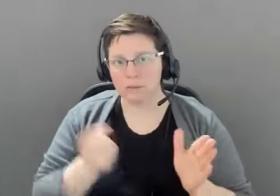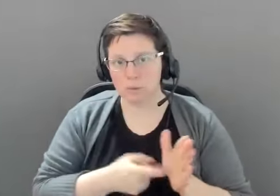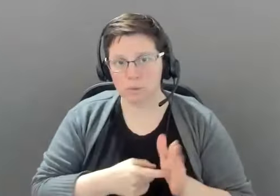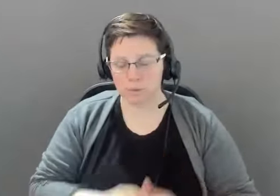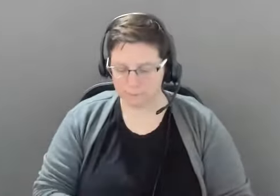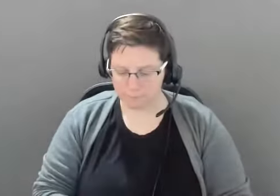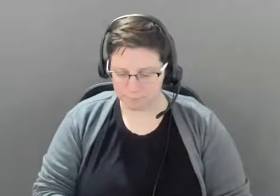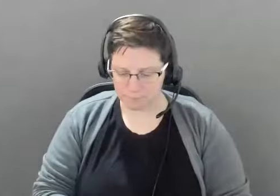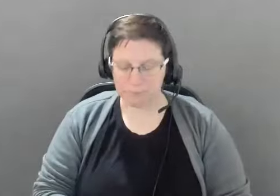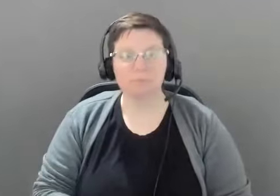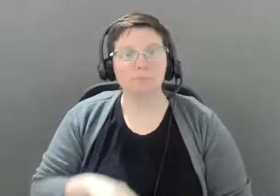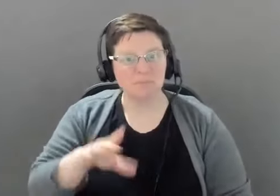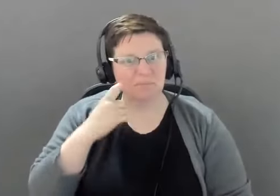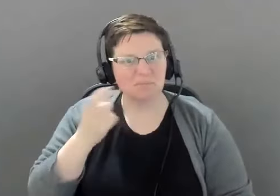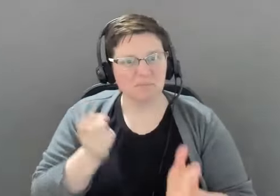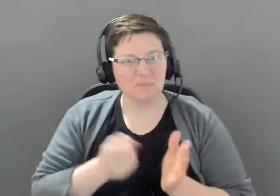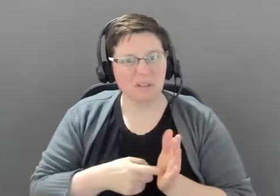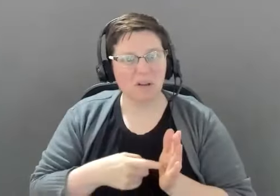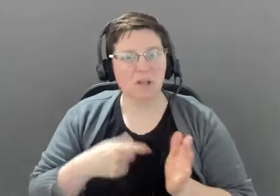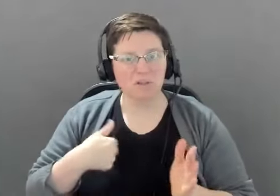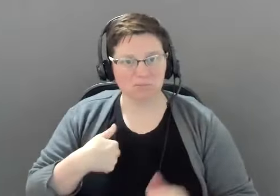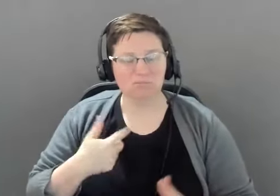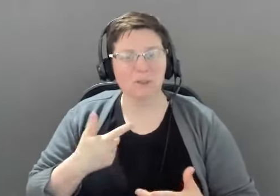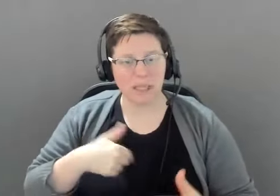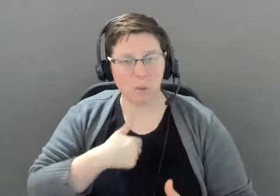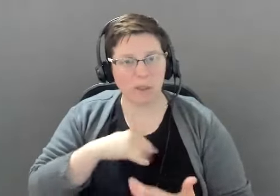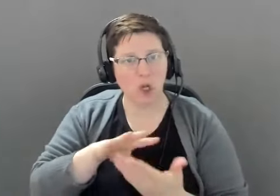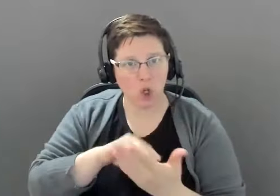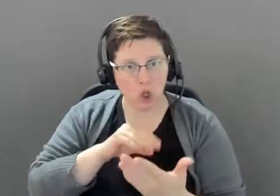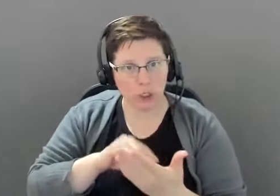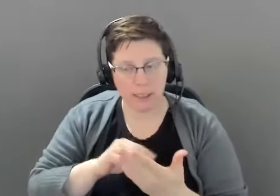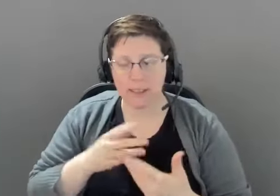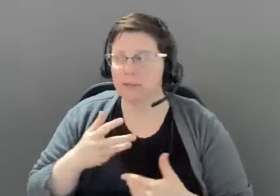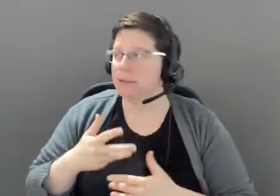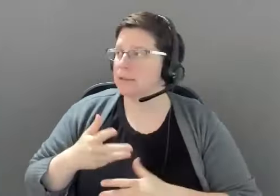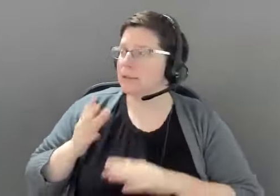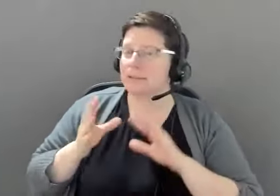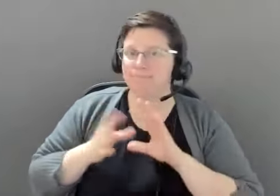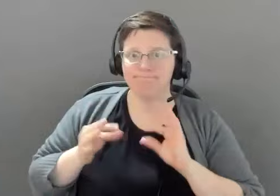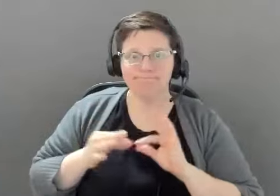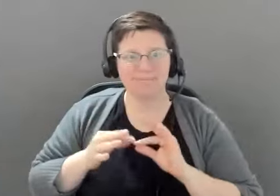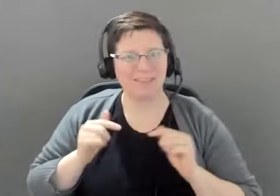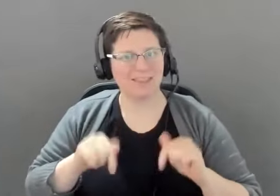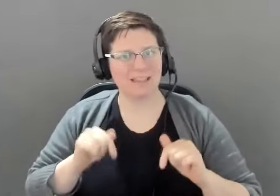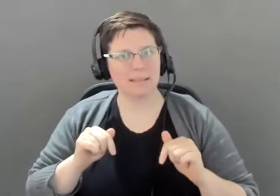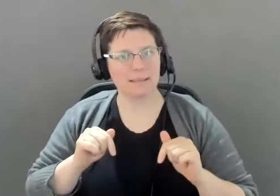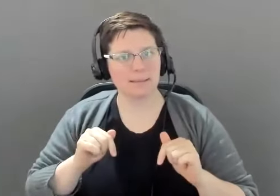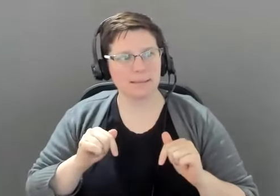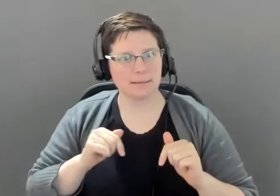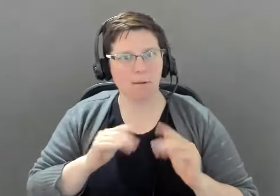We acknowledge that we are learning, speaking, and hosting this virtual event on the traditional lands